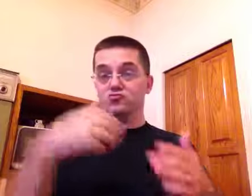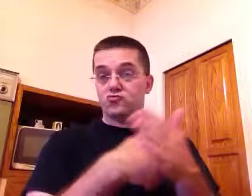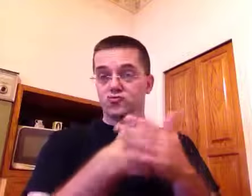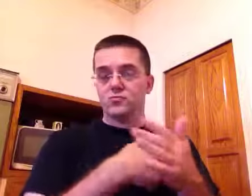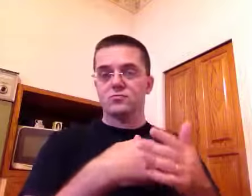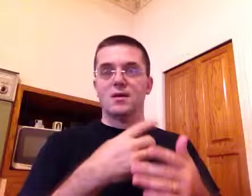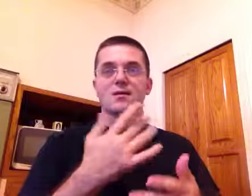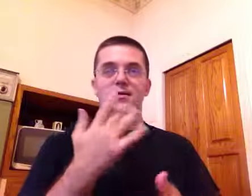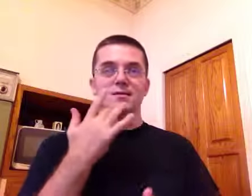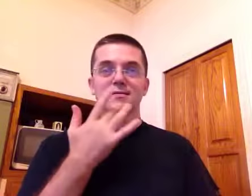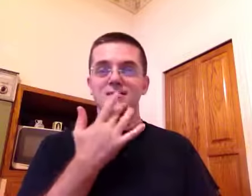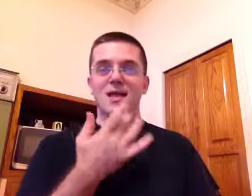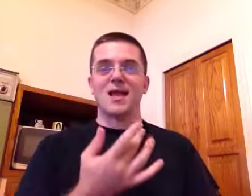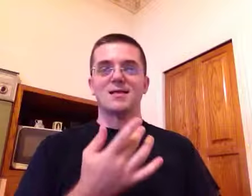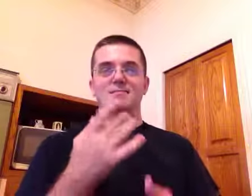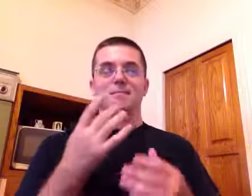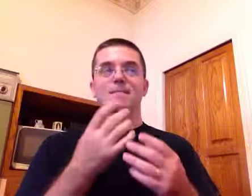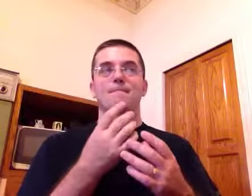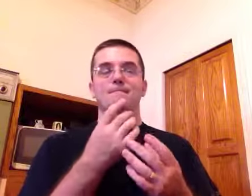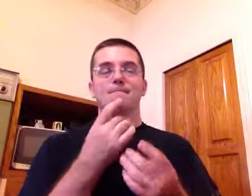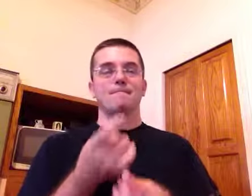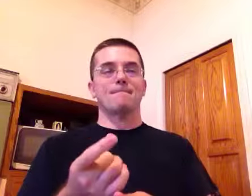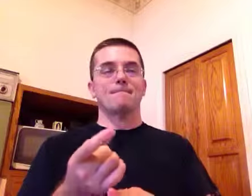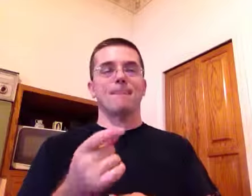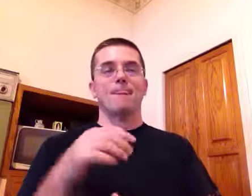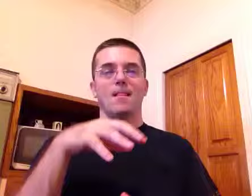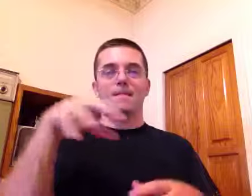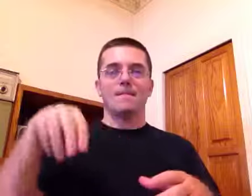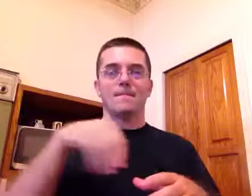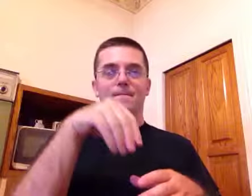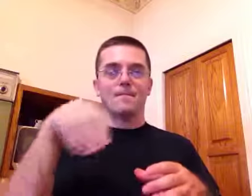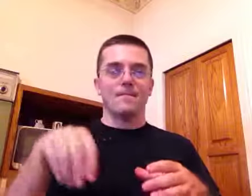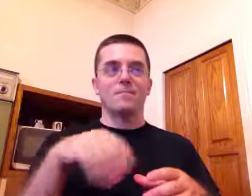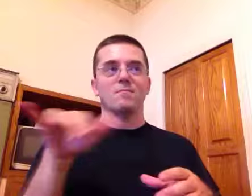little flavor in the stew. Rather than just meat and potatoes